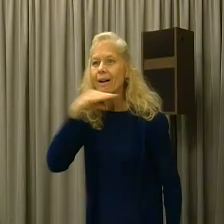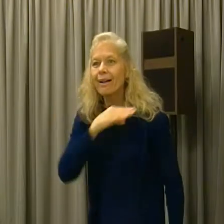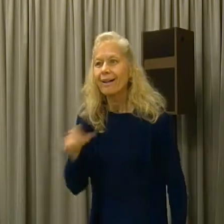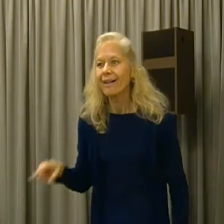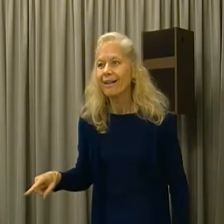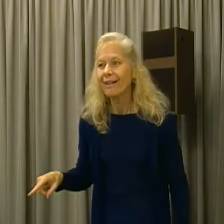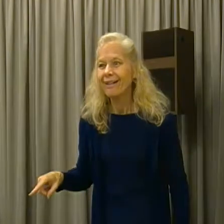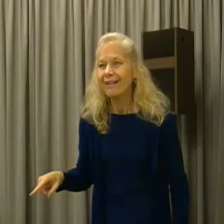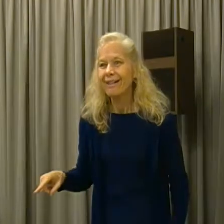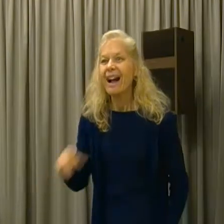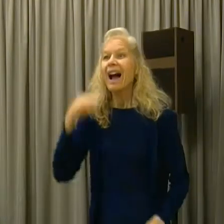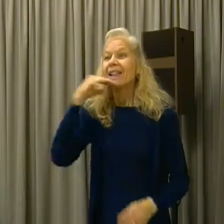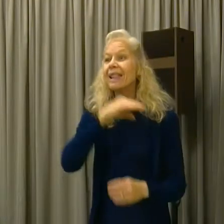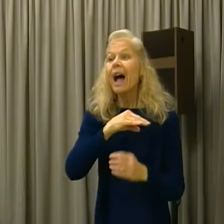they found out there was a change